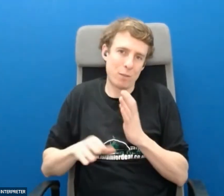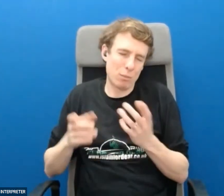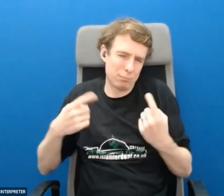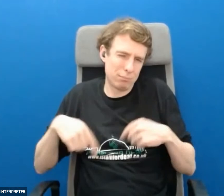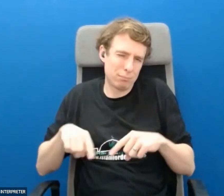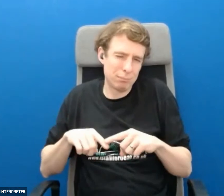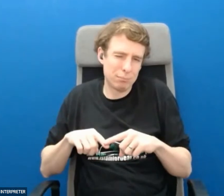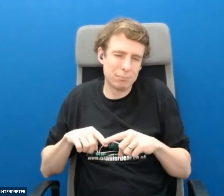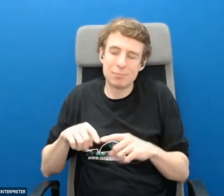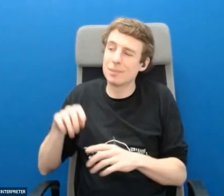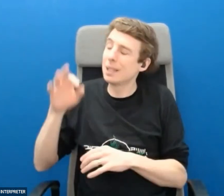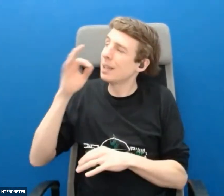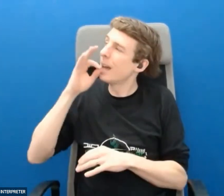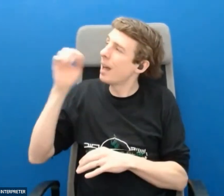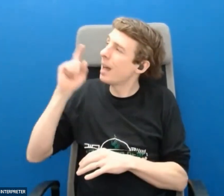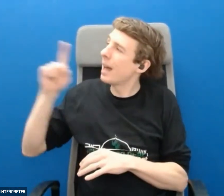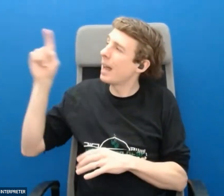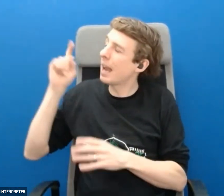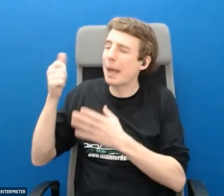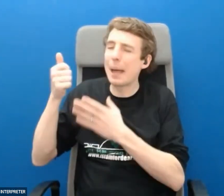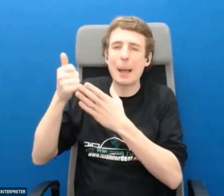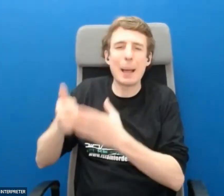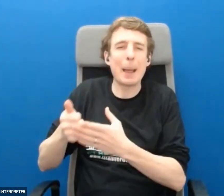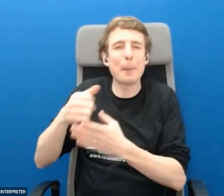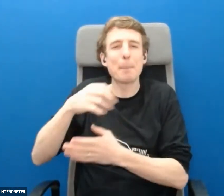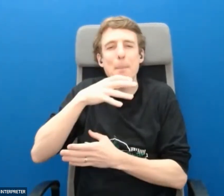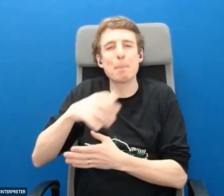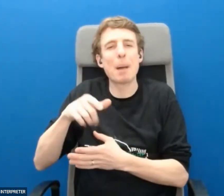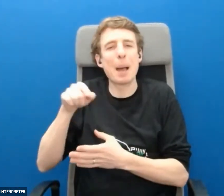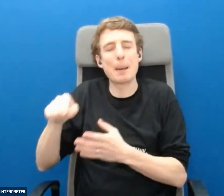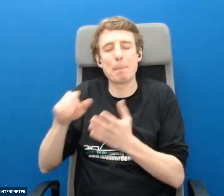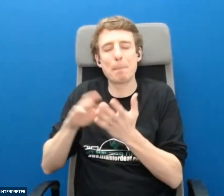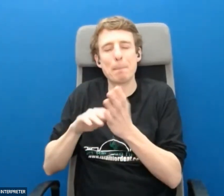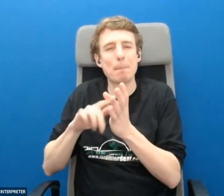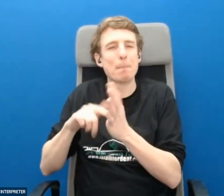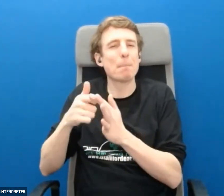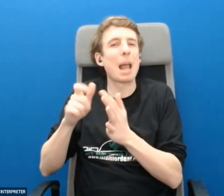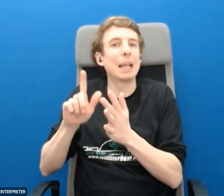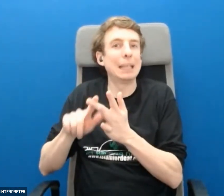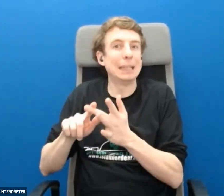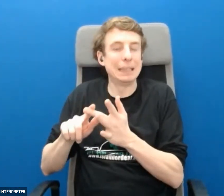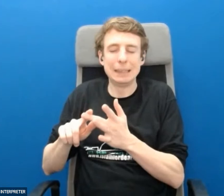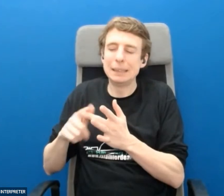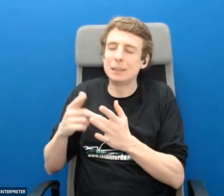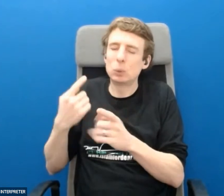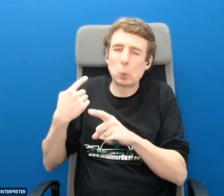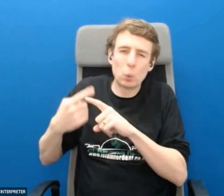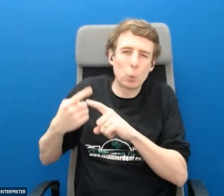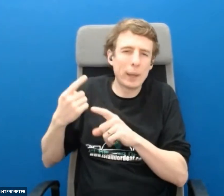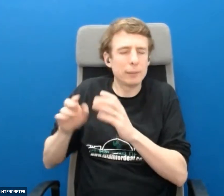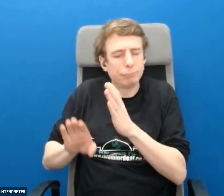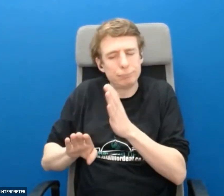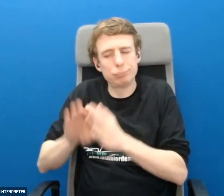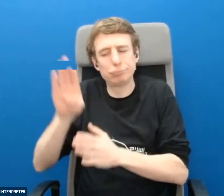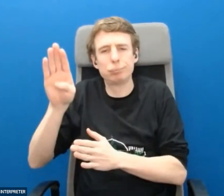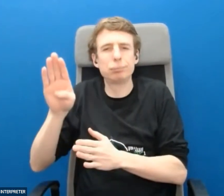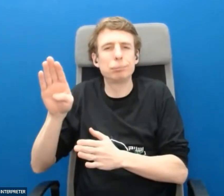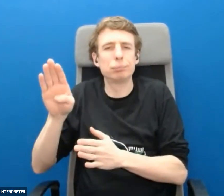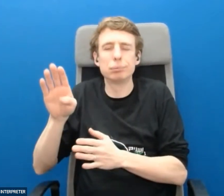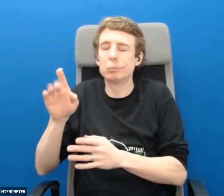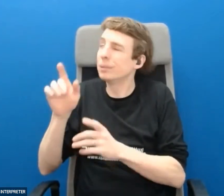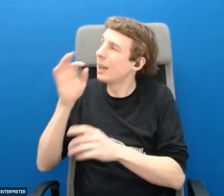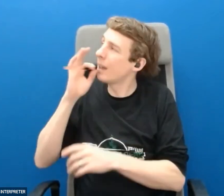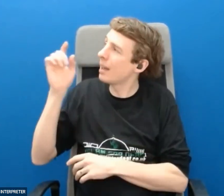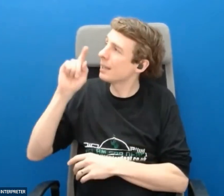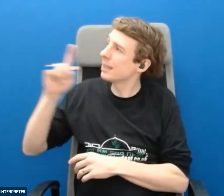and pure convalescence from his illness, and I ask Him to reward our brother Abdul Hakim and guide